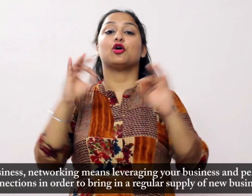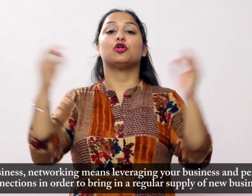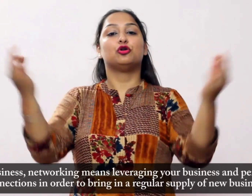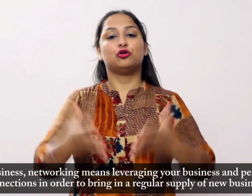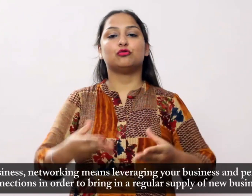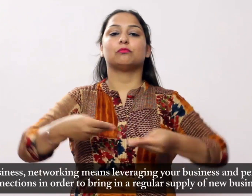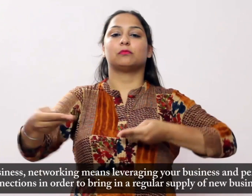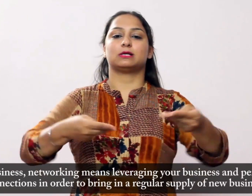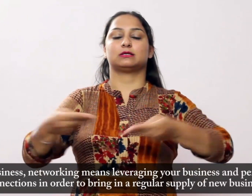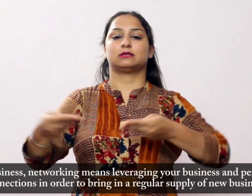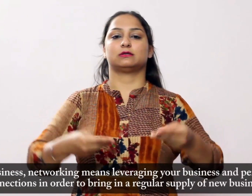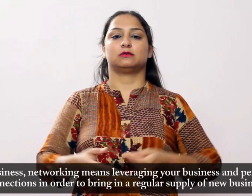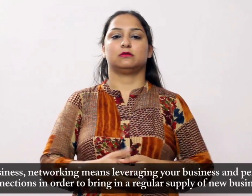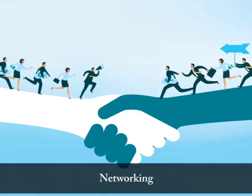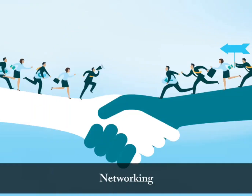of new business.